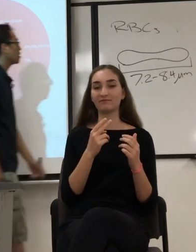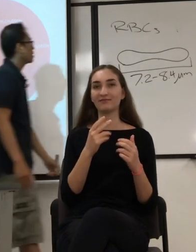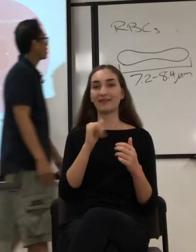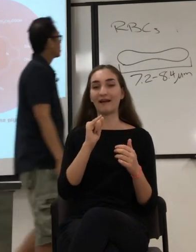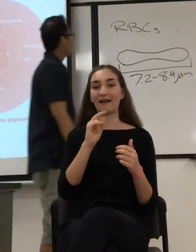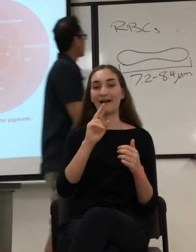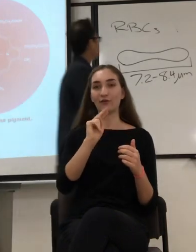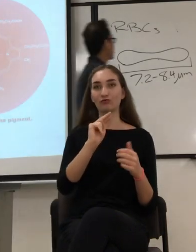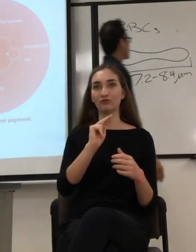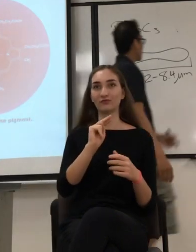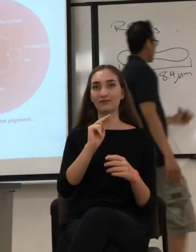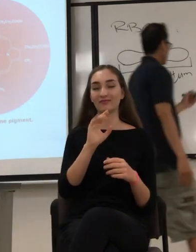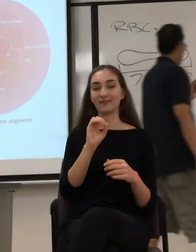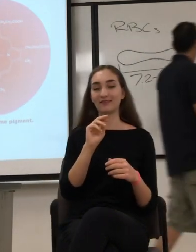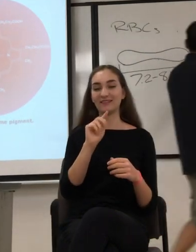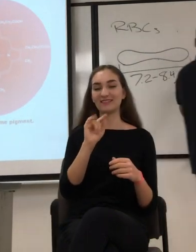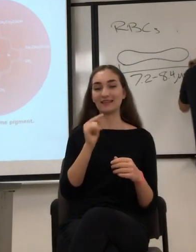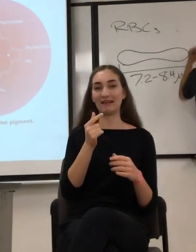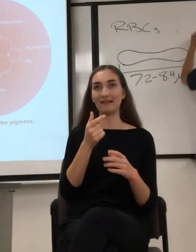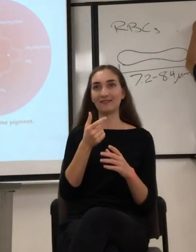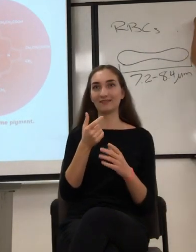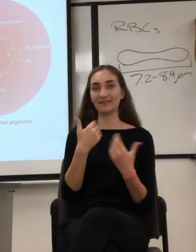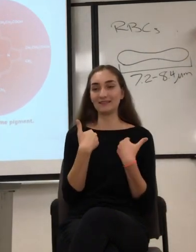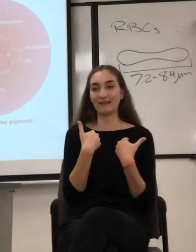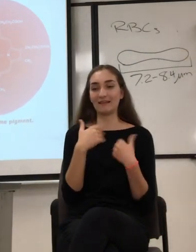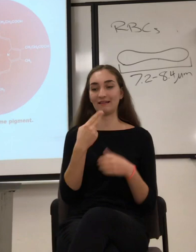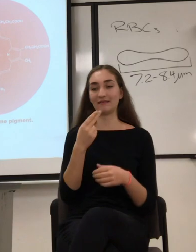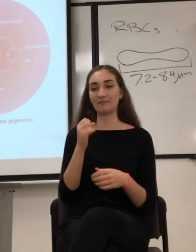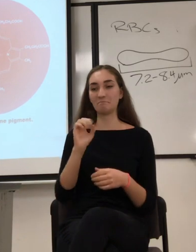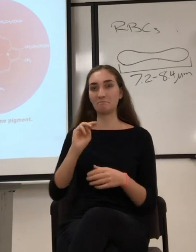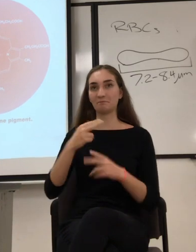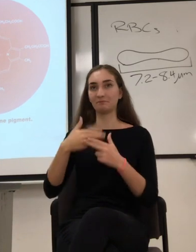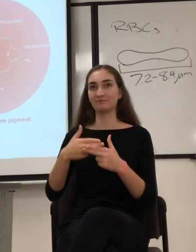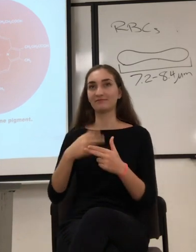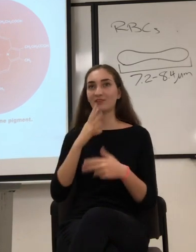call it. So let's talk about hemoglobin structure.